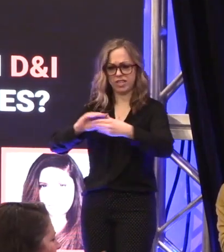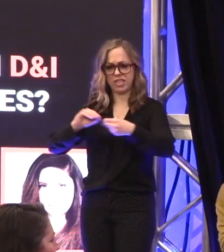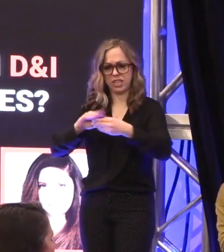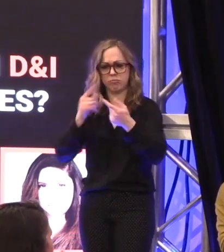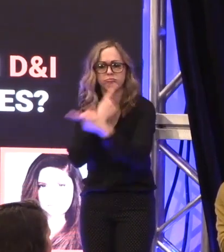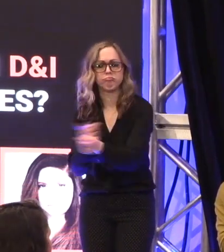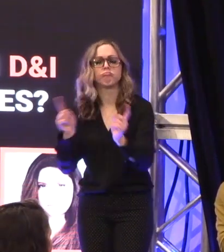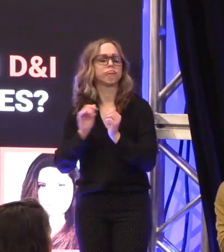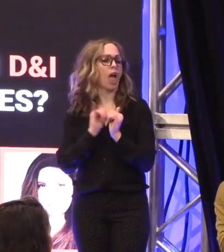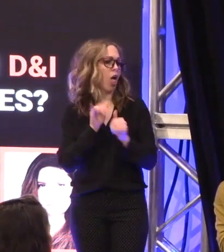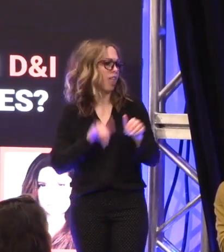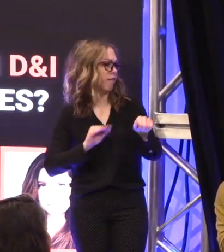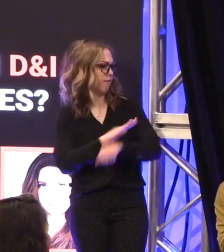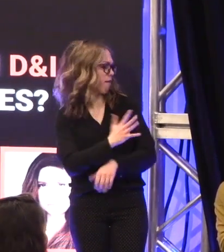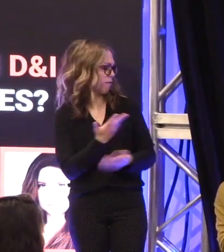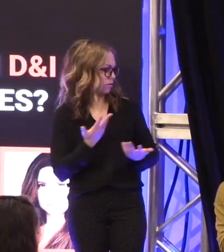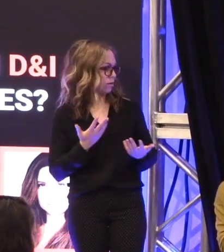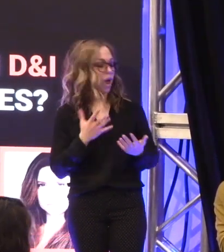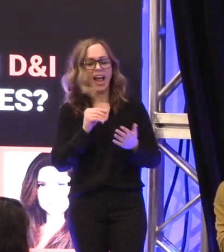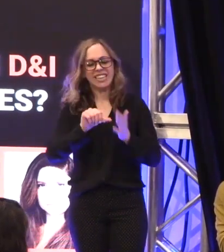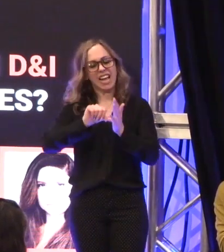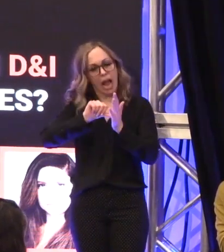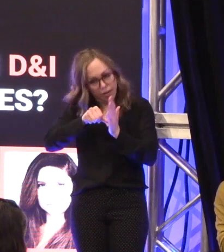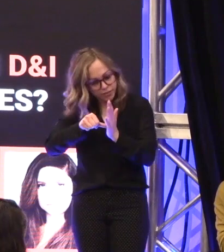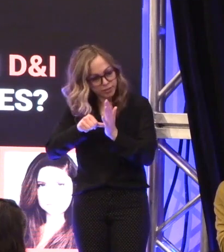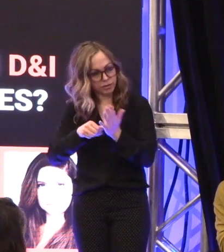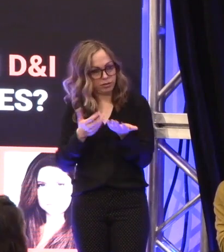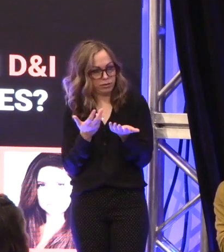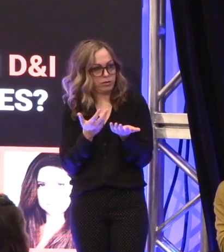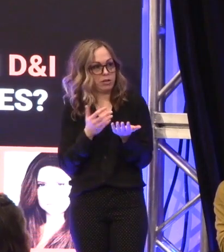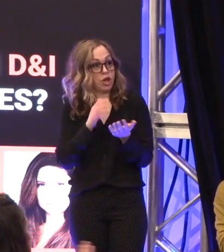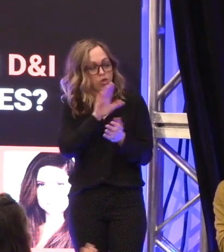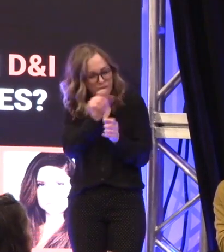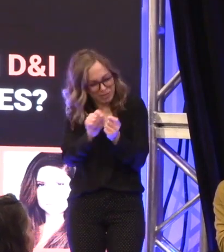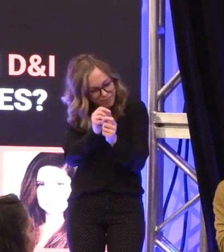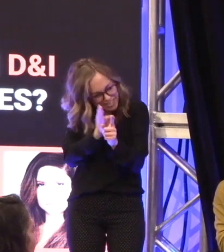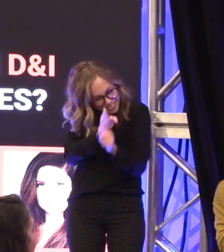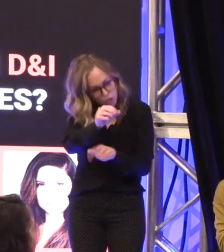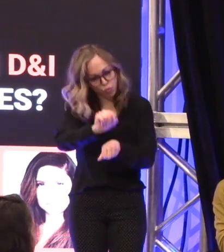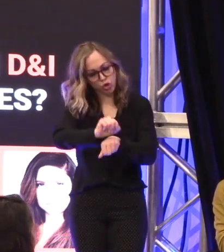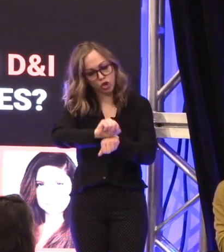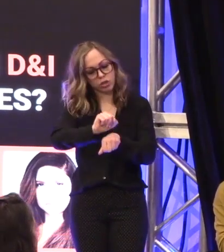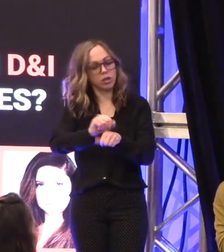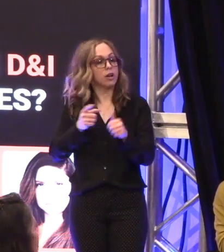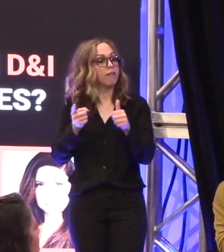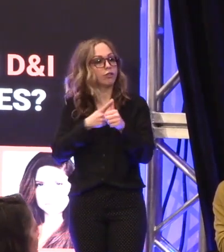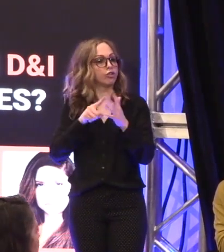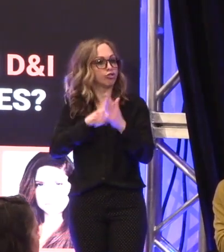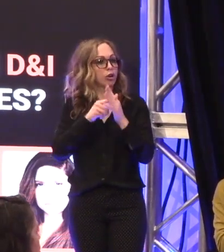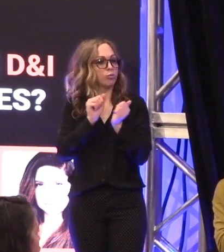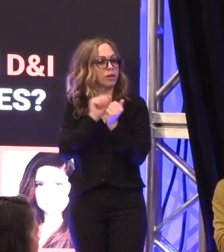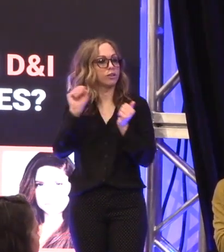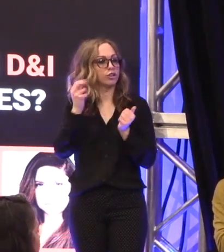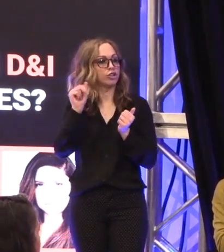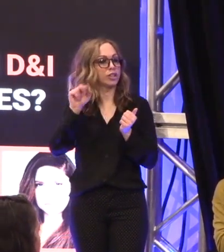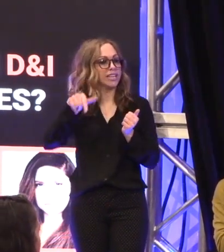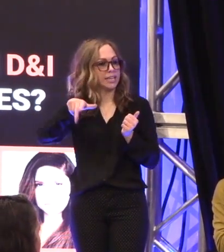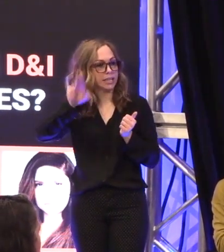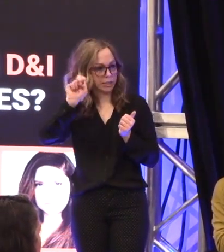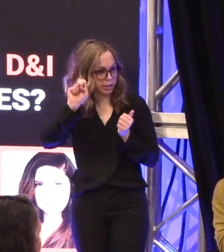about how the emphasis on D&I impacts your area of work within the business? So Shanique, let's start with you.